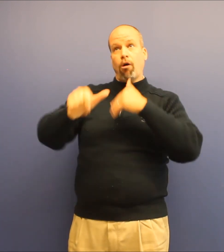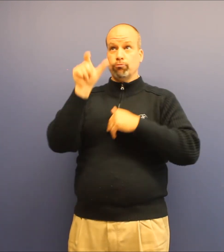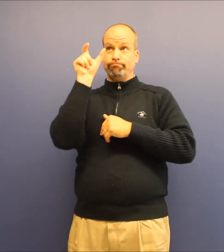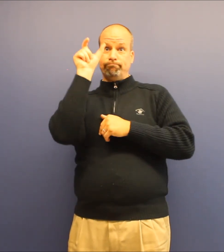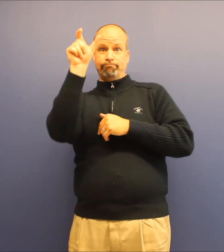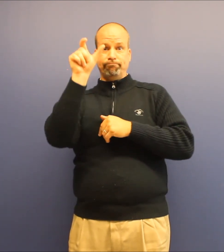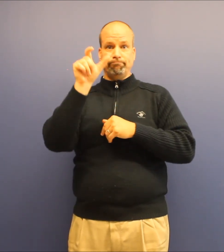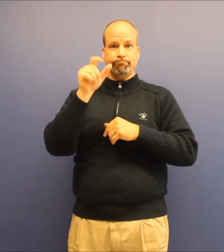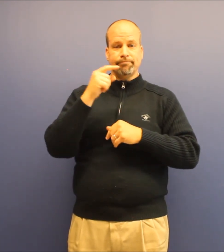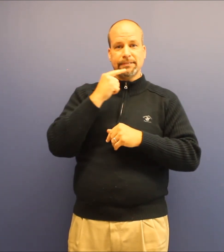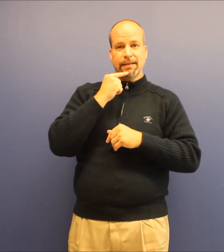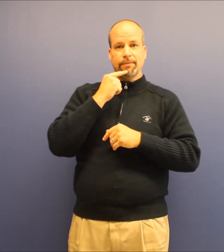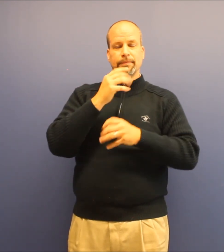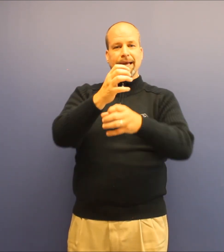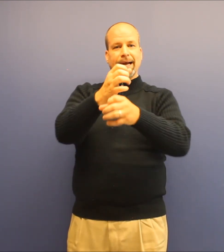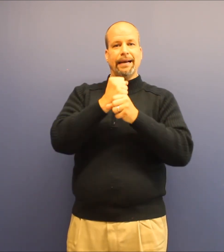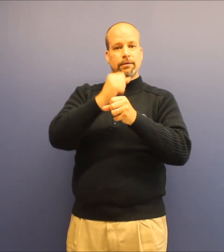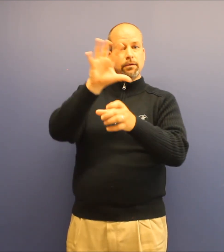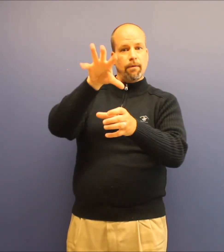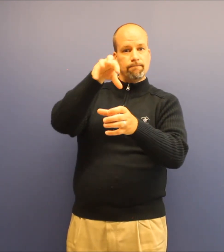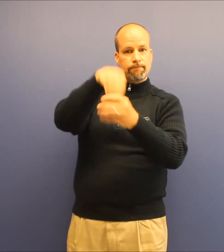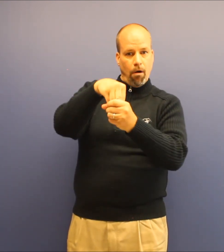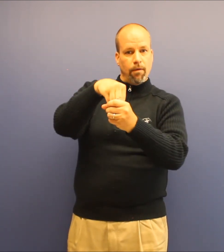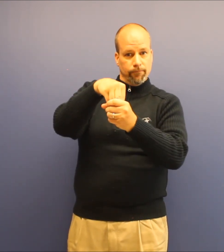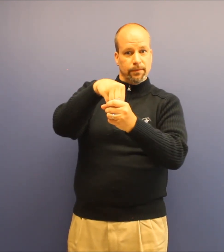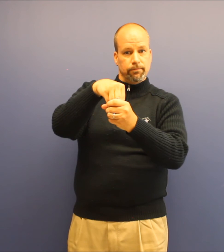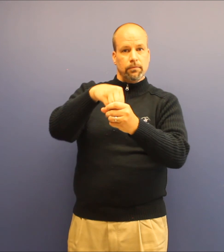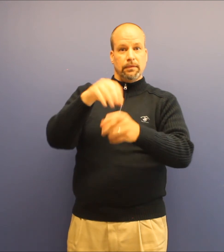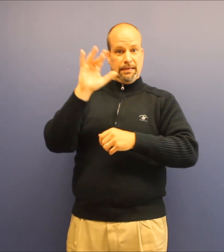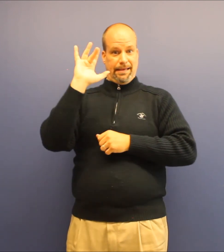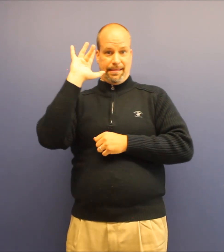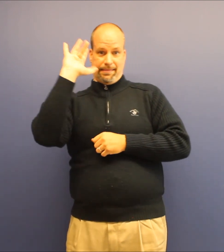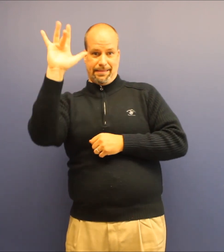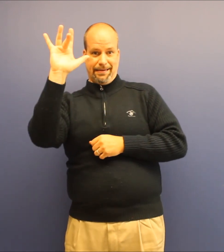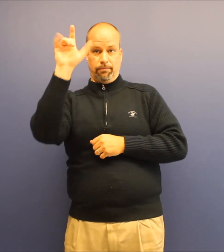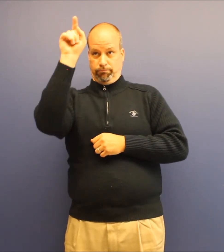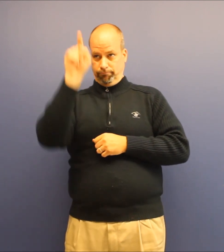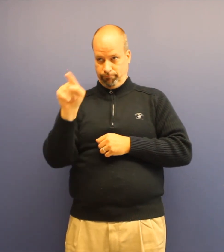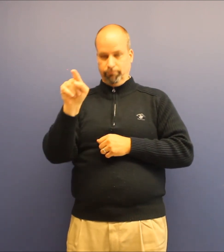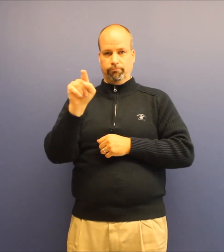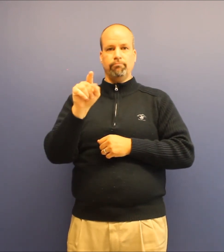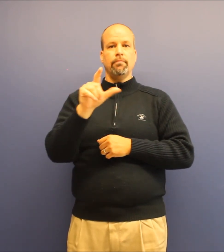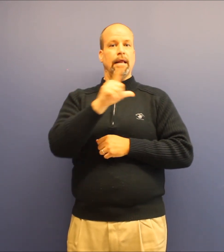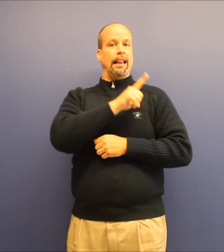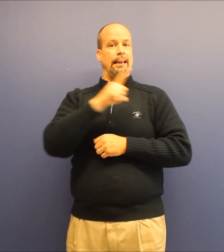Under the tab Get Involved, click on Legislative Advocacy.